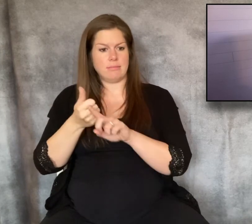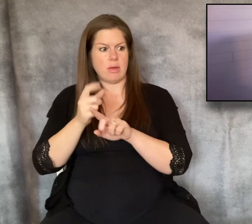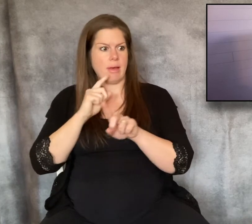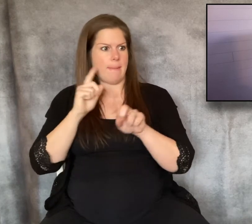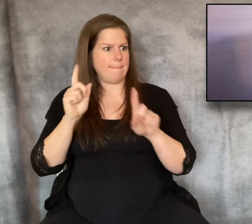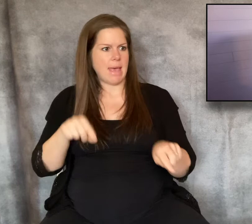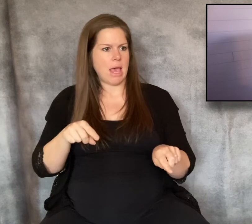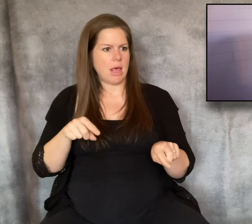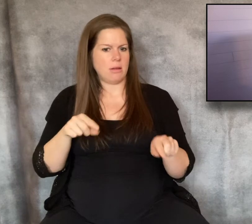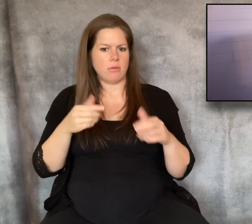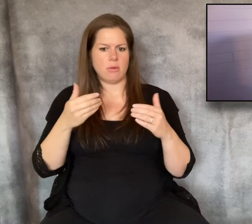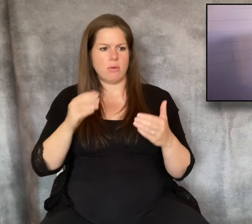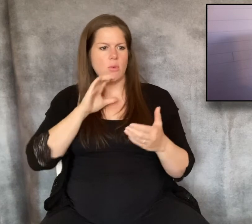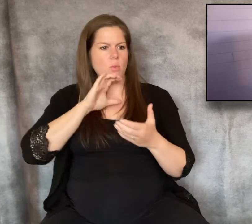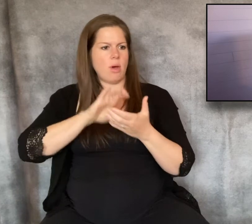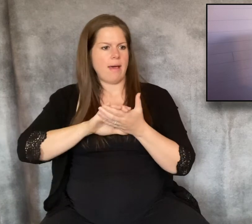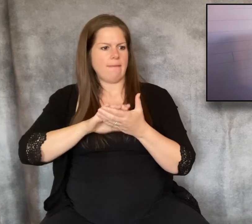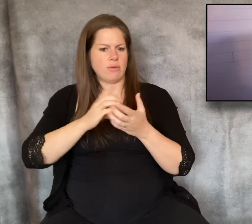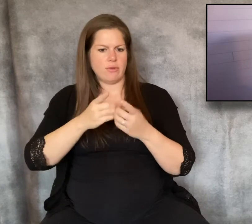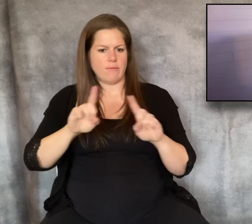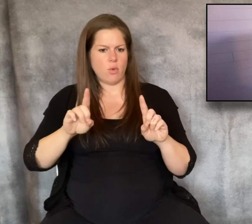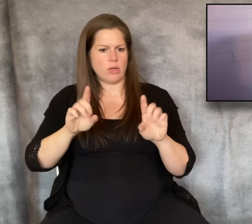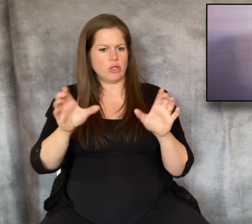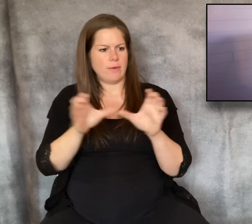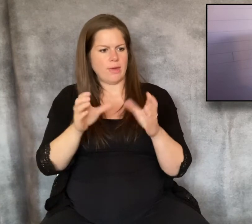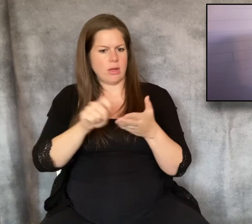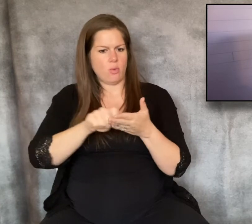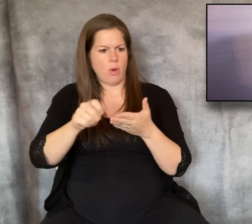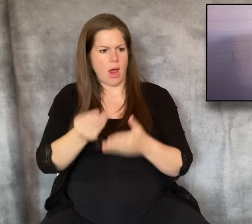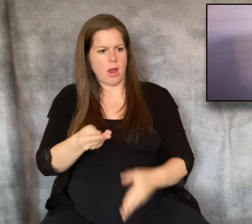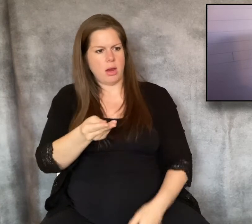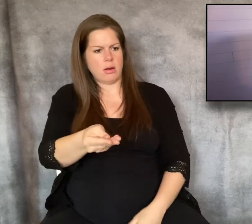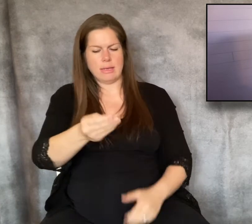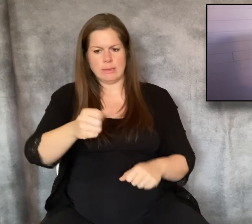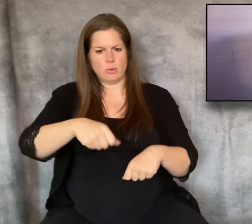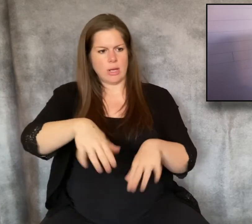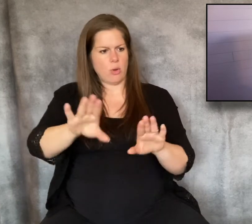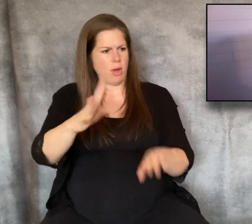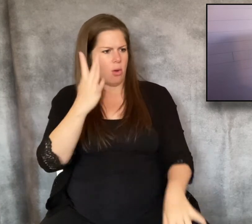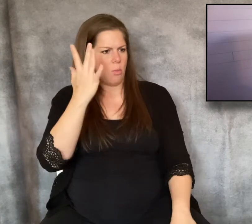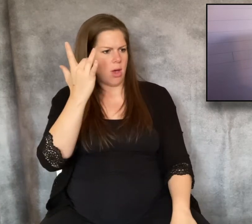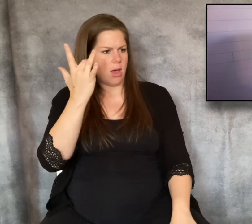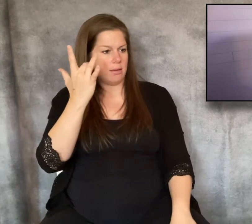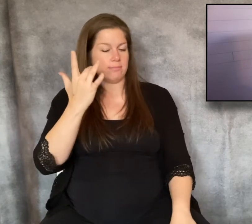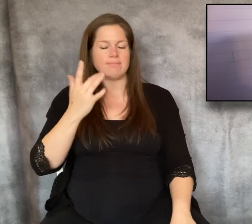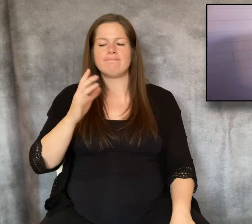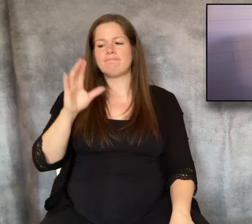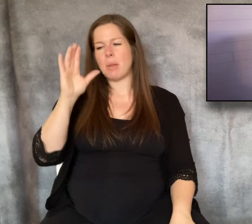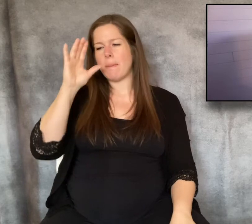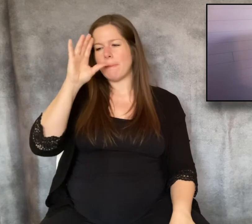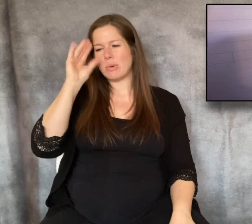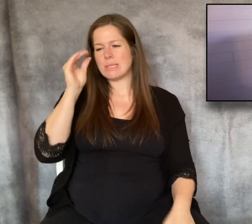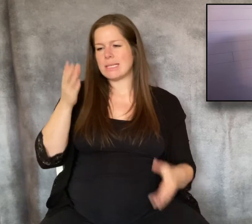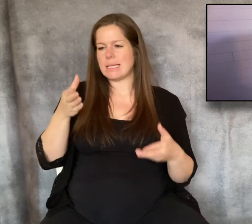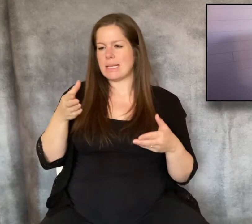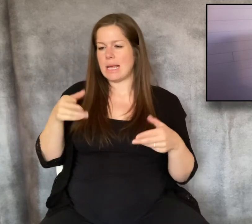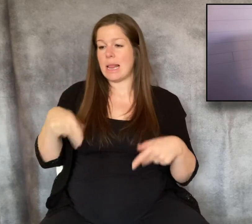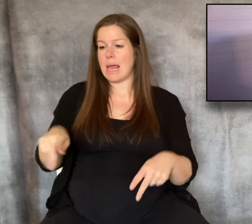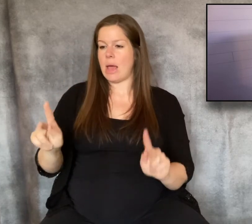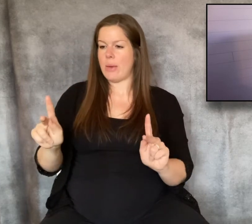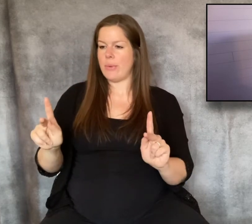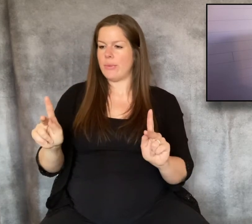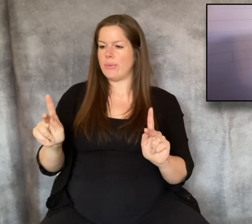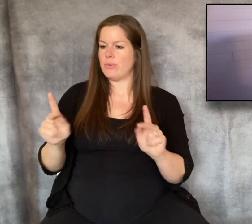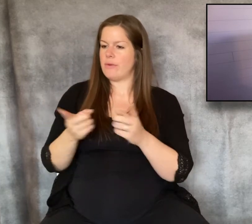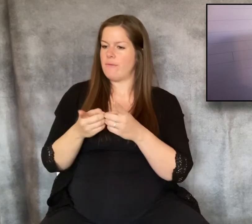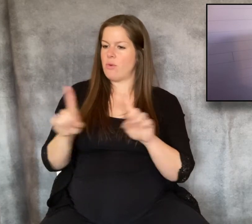send her away? And Jesus responded, he said to them, because of your hardness of heart, Moses allowed you